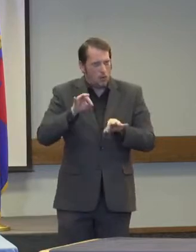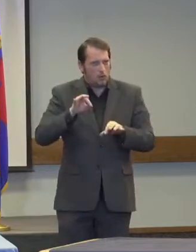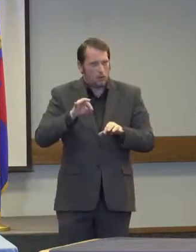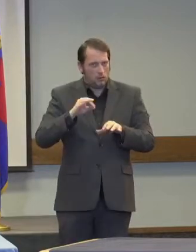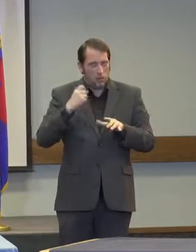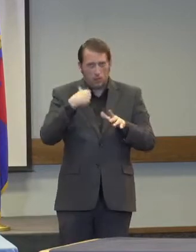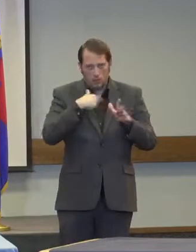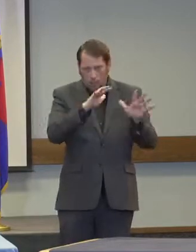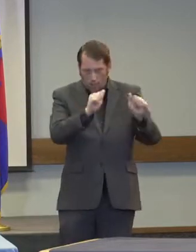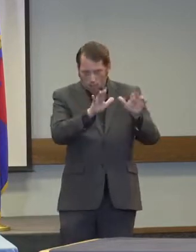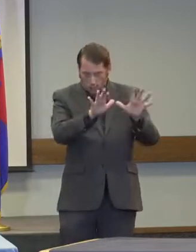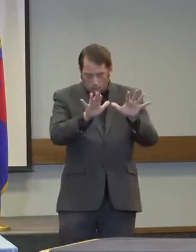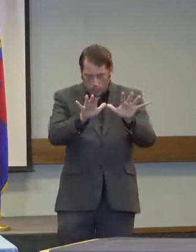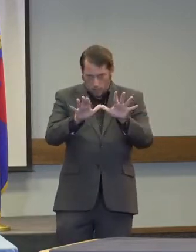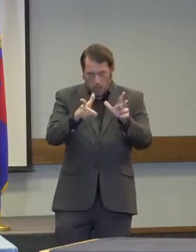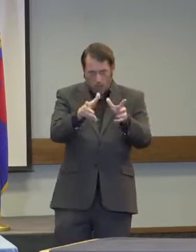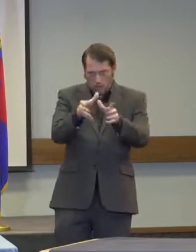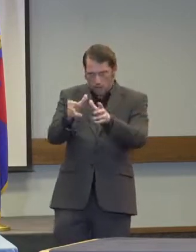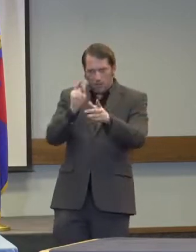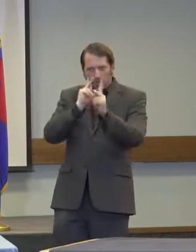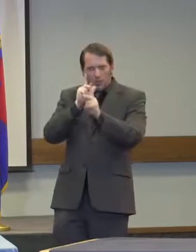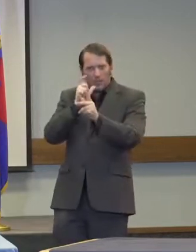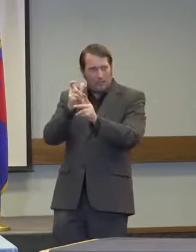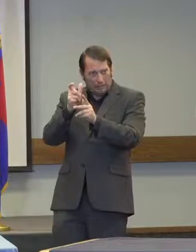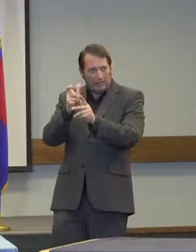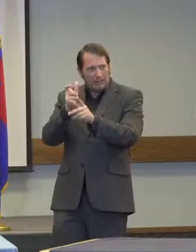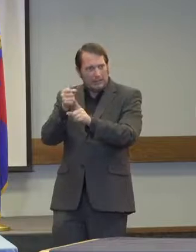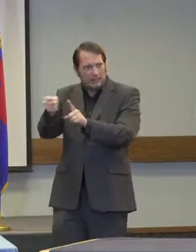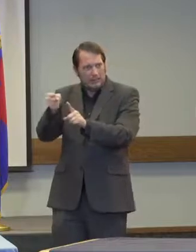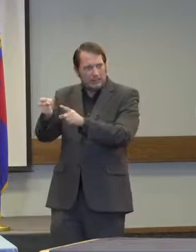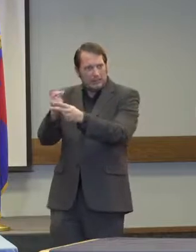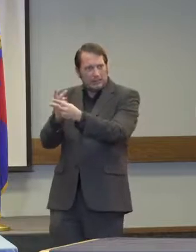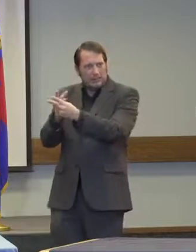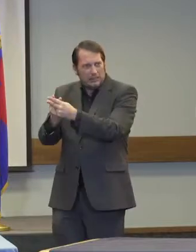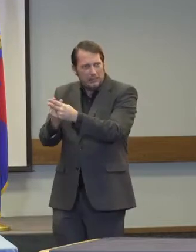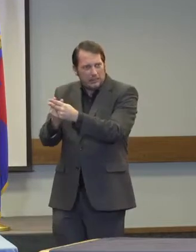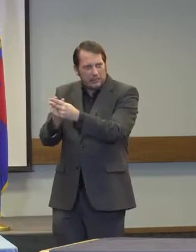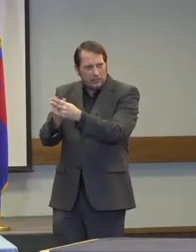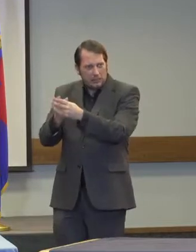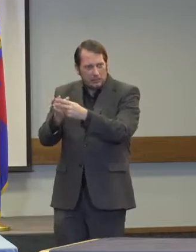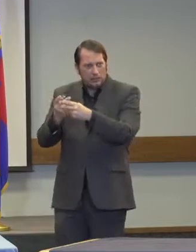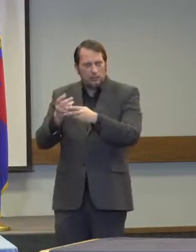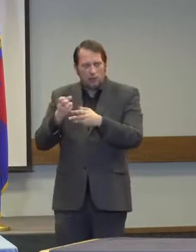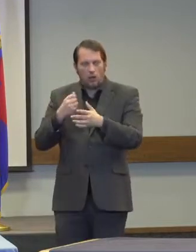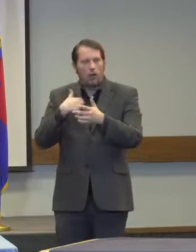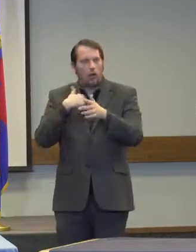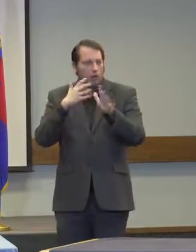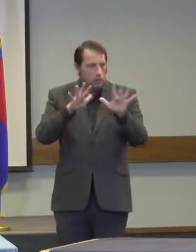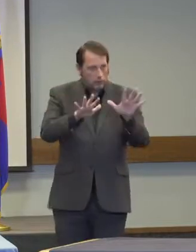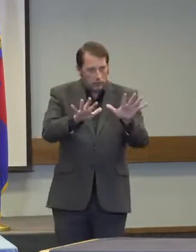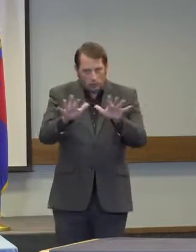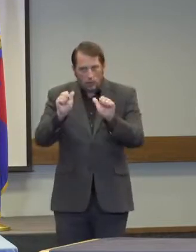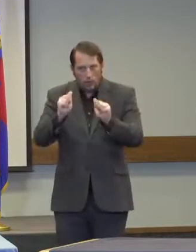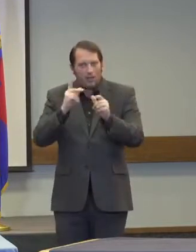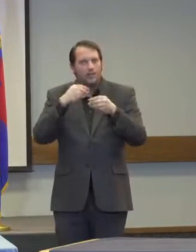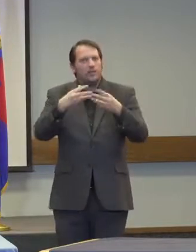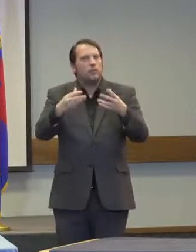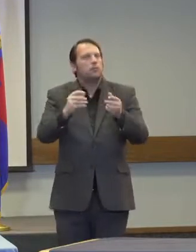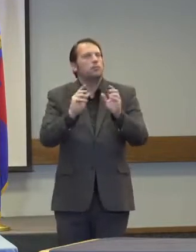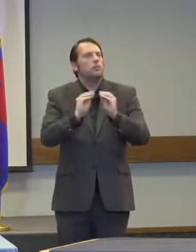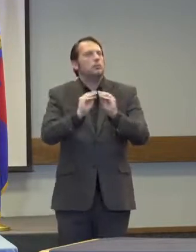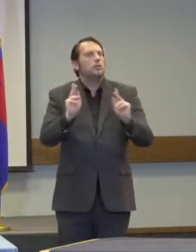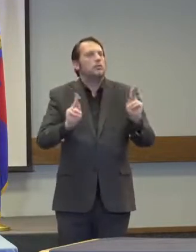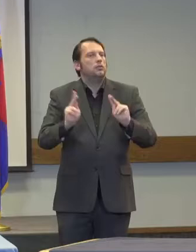again, diminishing their time that they have to come into contact with others and spreading transmission. So that's why testing